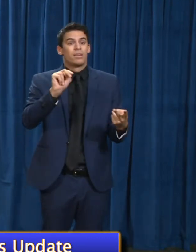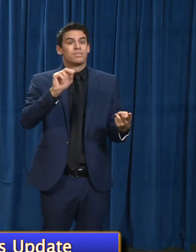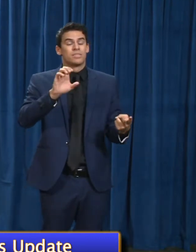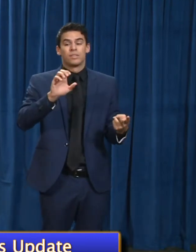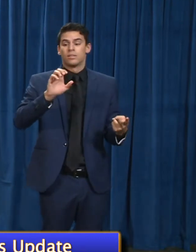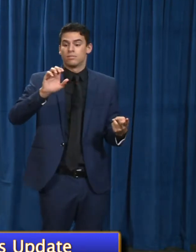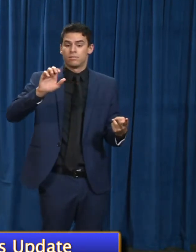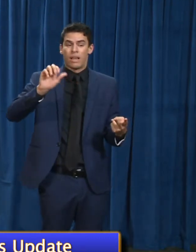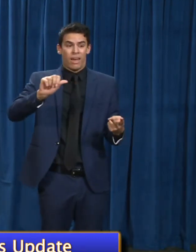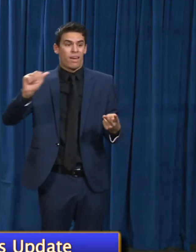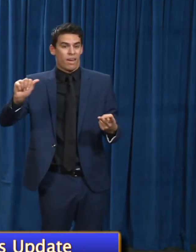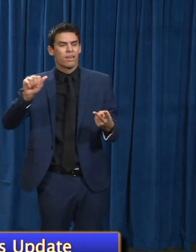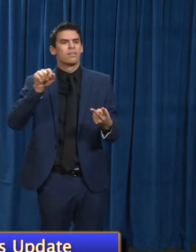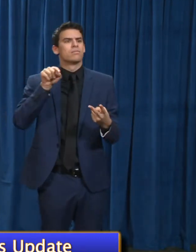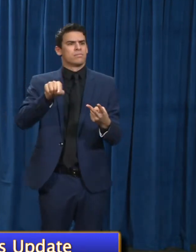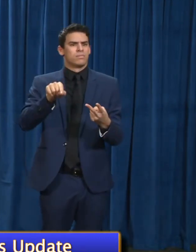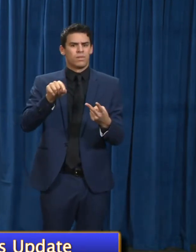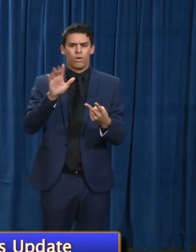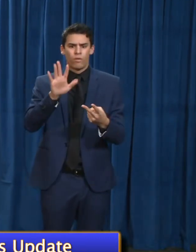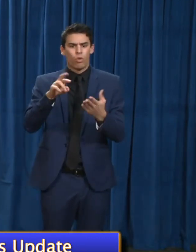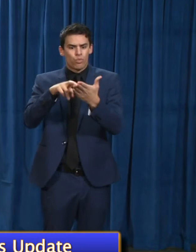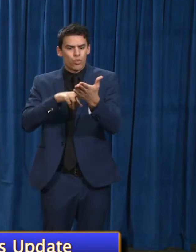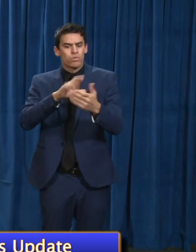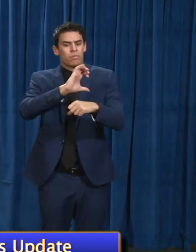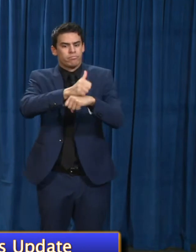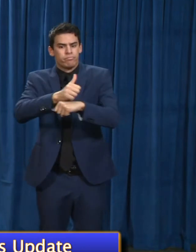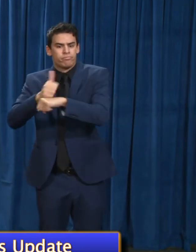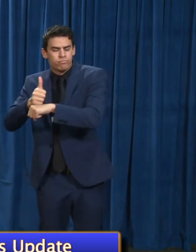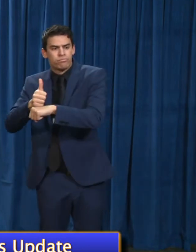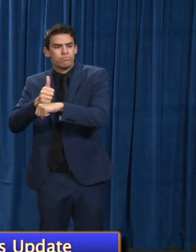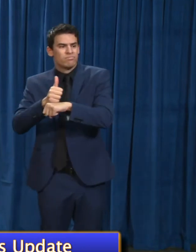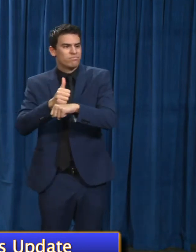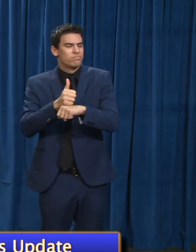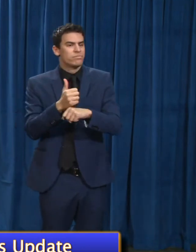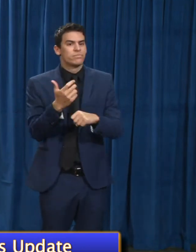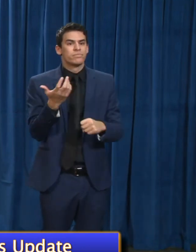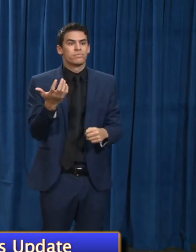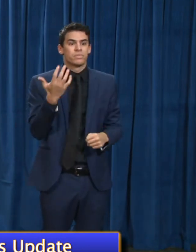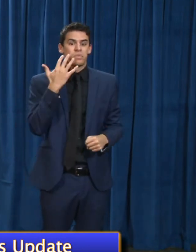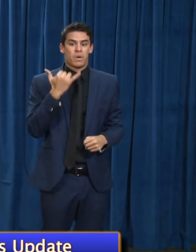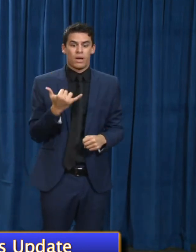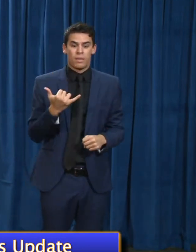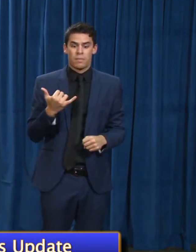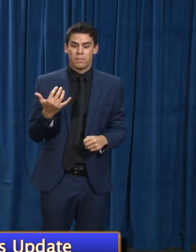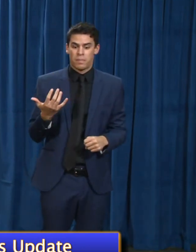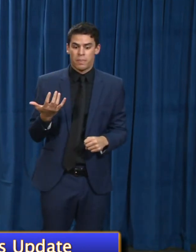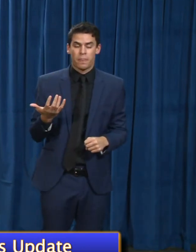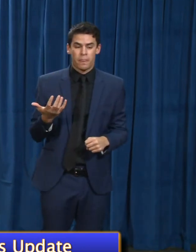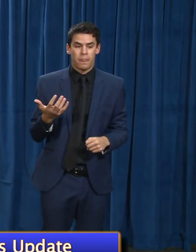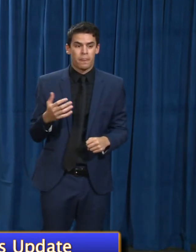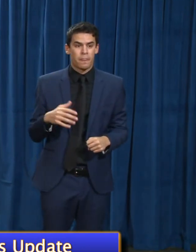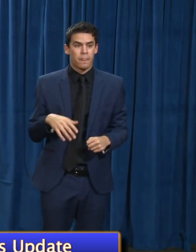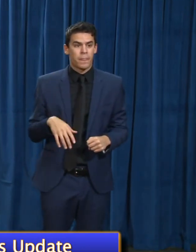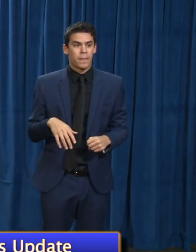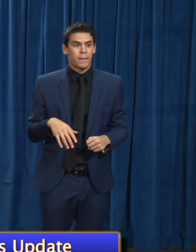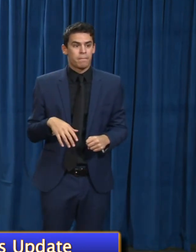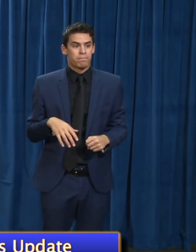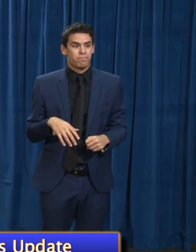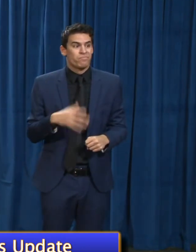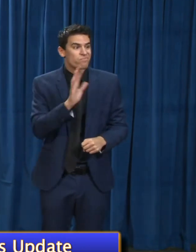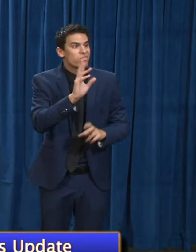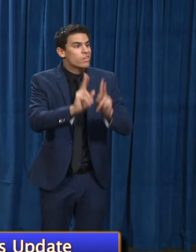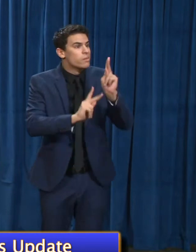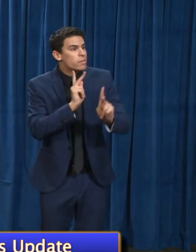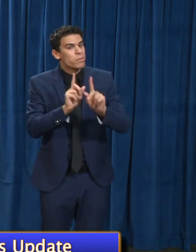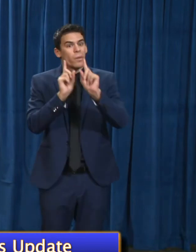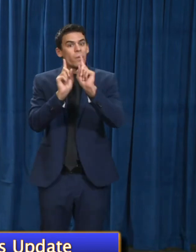for the protocols that they're putting in place, because if the individuals who will be attending these